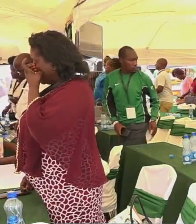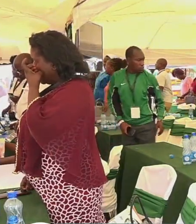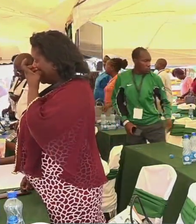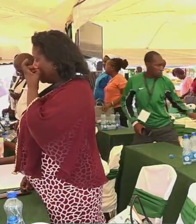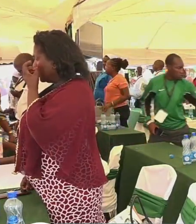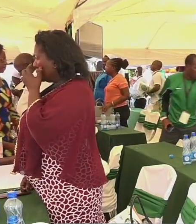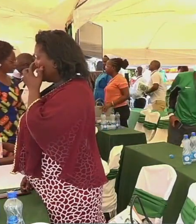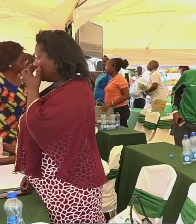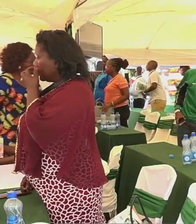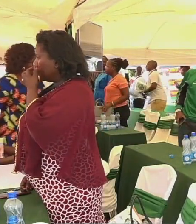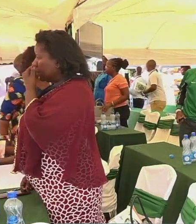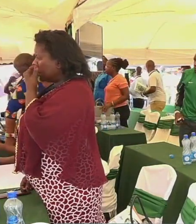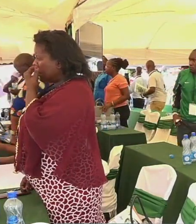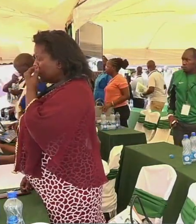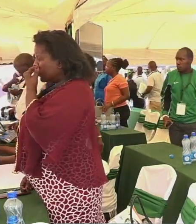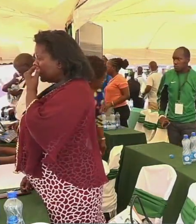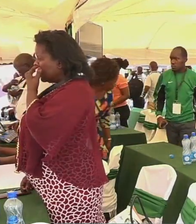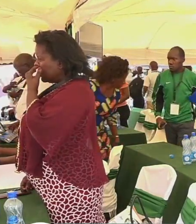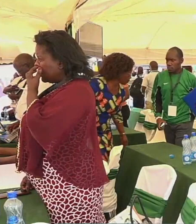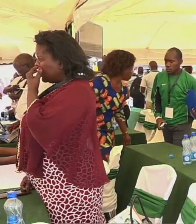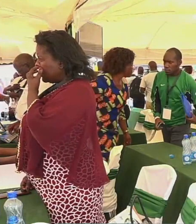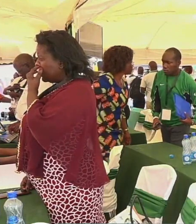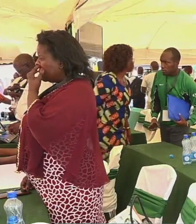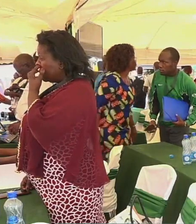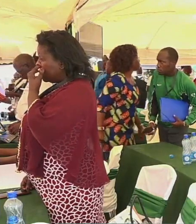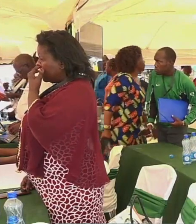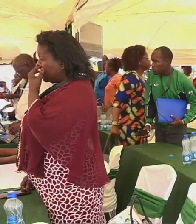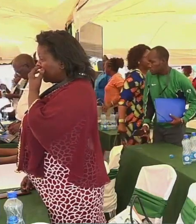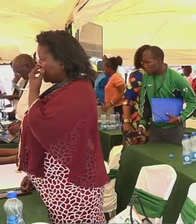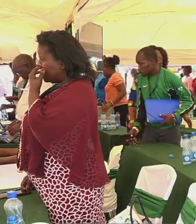Yeah. So we will begin.